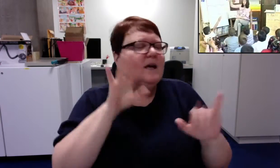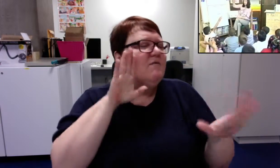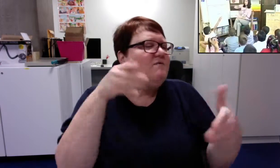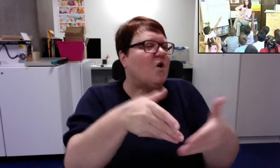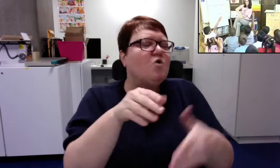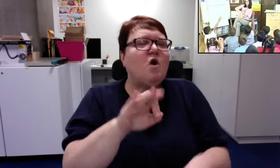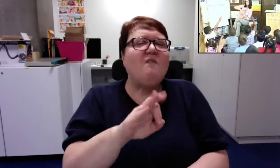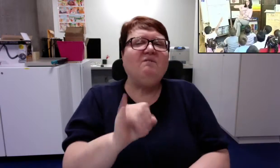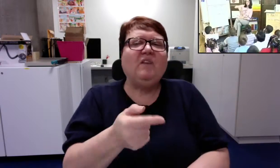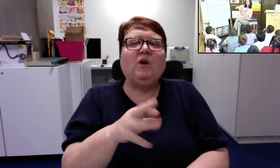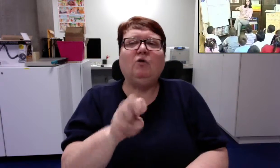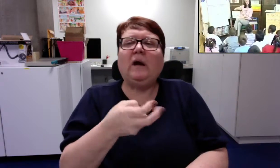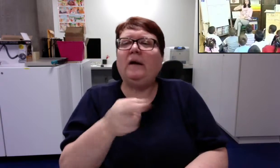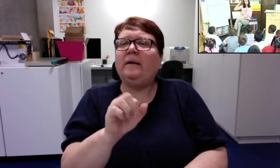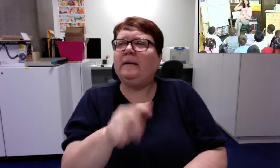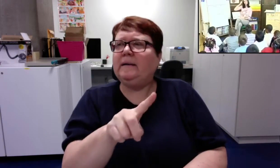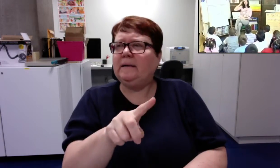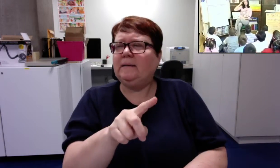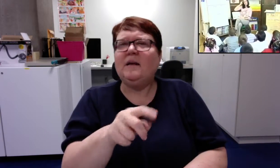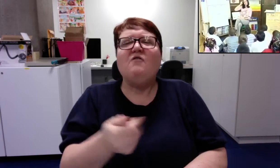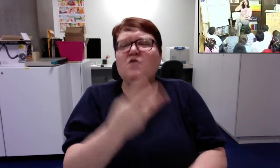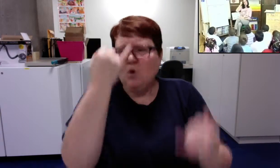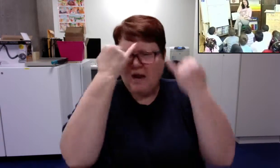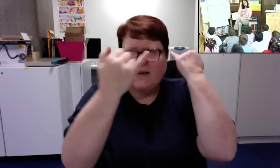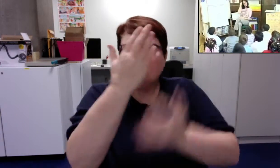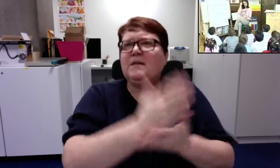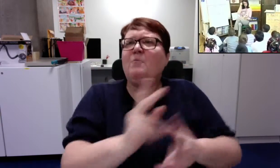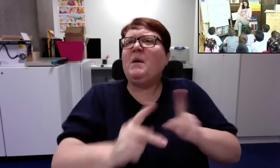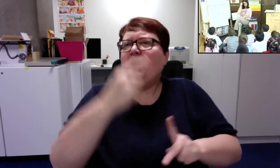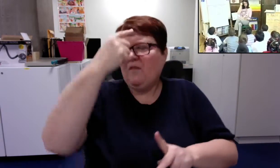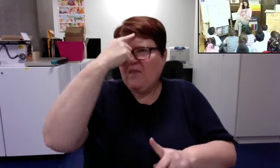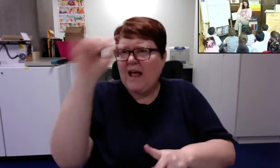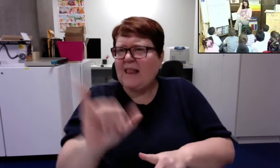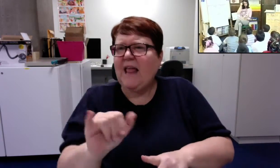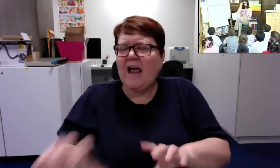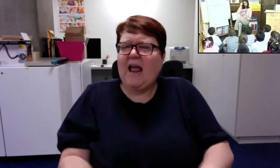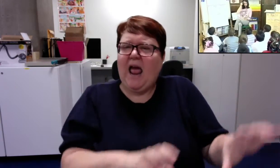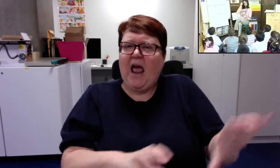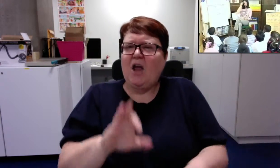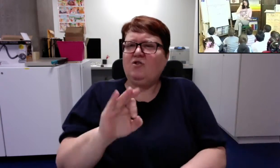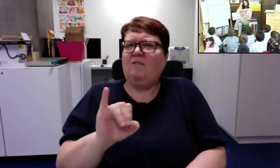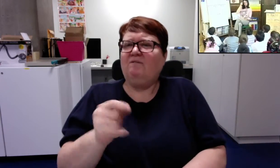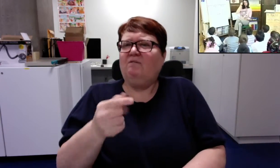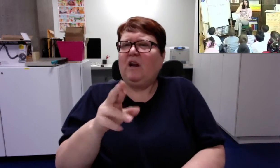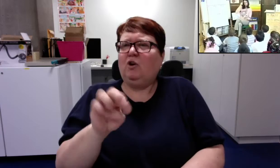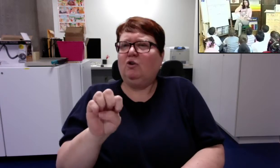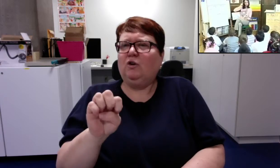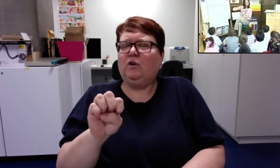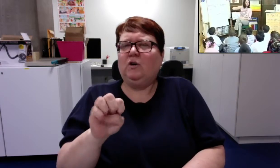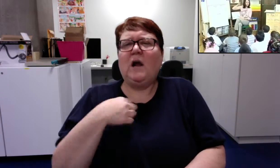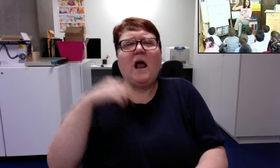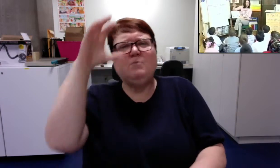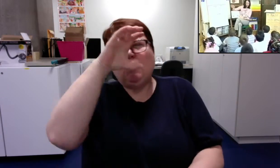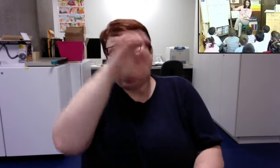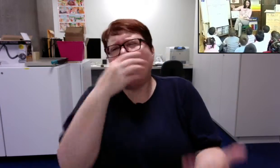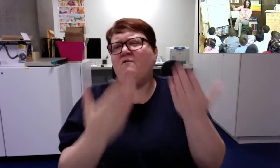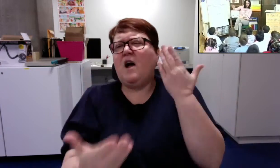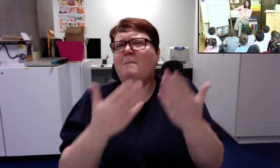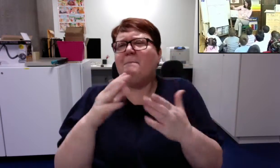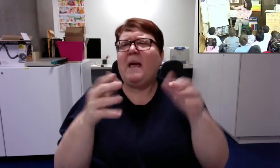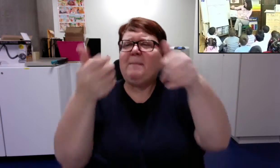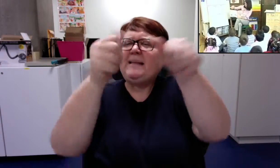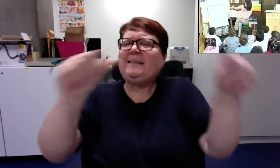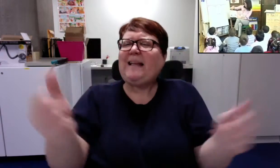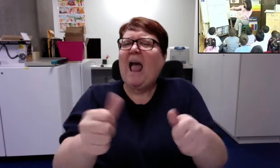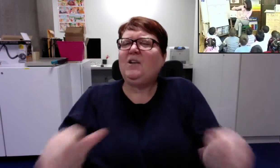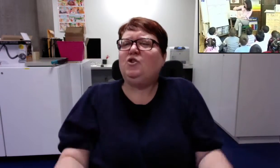So we had a couple of ideas. Some people are thinking, okay, it's like an action figure. And so I'm looking for maybe a statue.